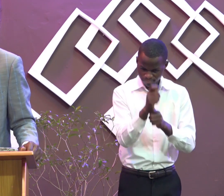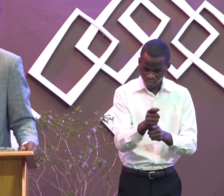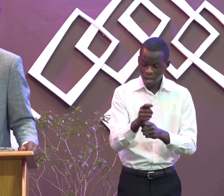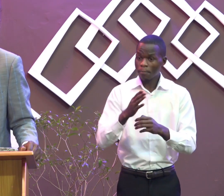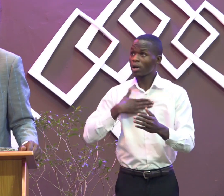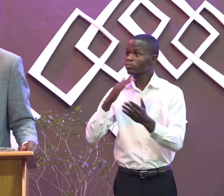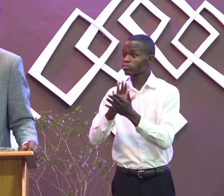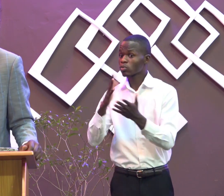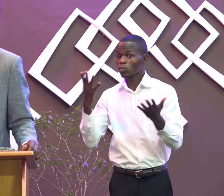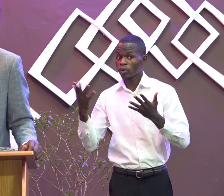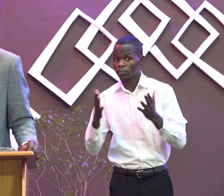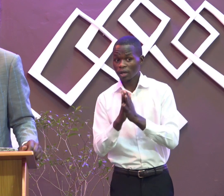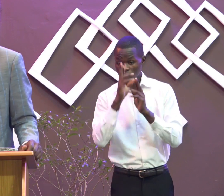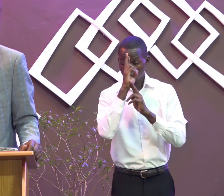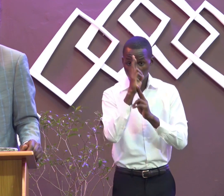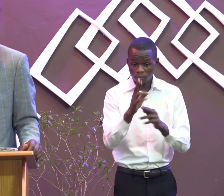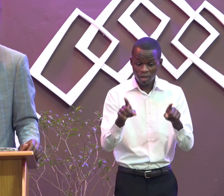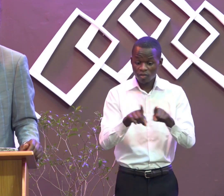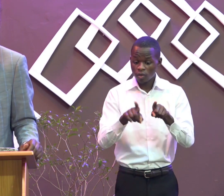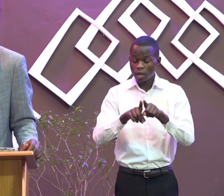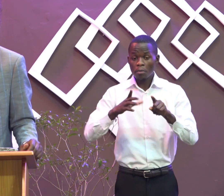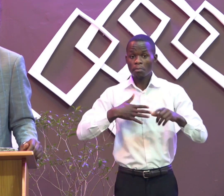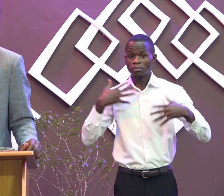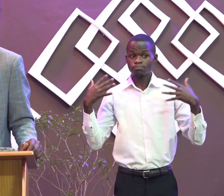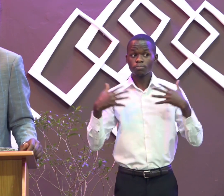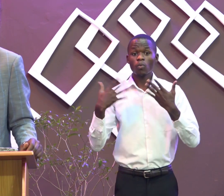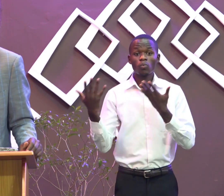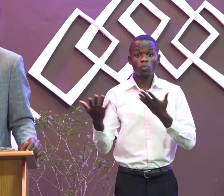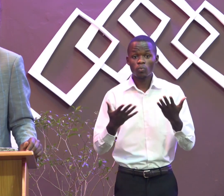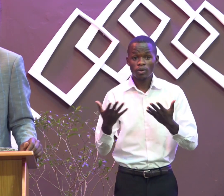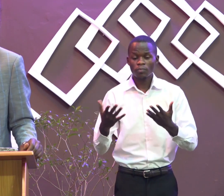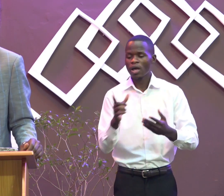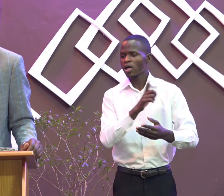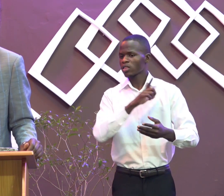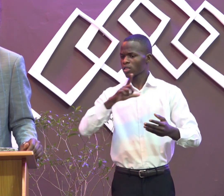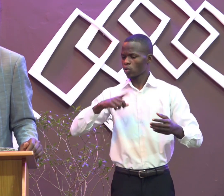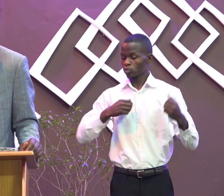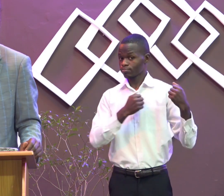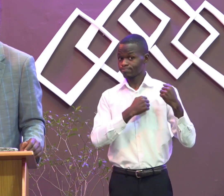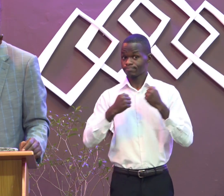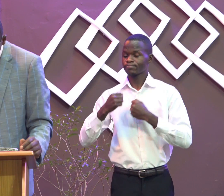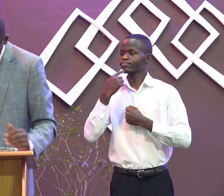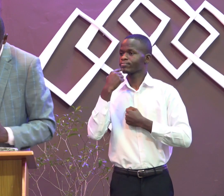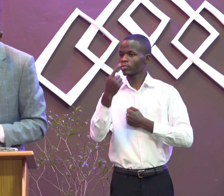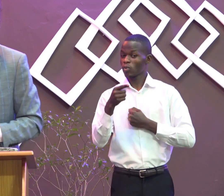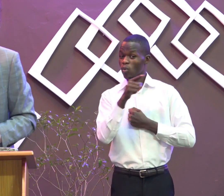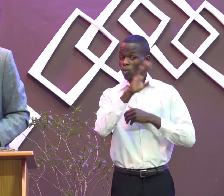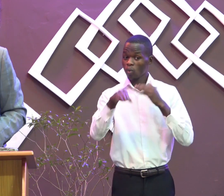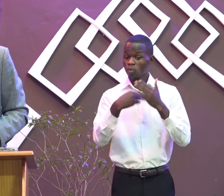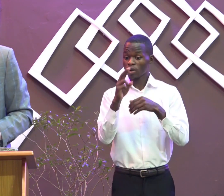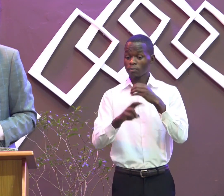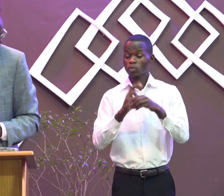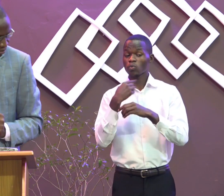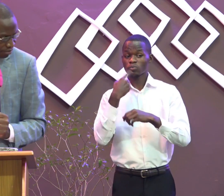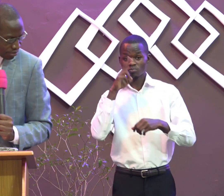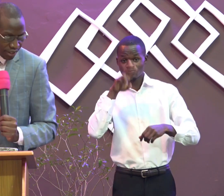wamwe okutiibwa kwange kuliruyuwa. Mukama owejje bw'agamba mmwe ayi bakabona abanyoma erinnya lyange.